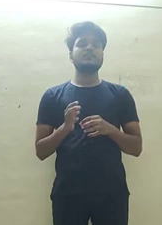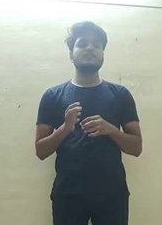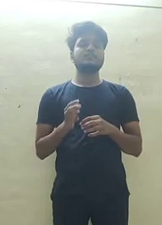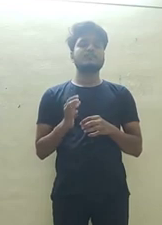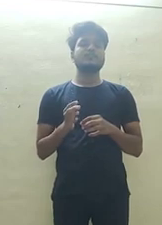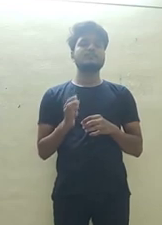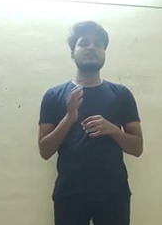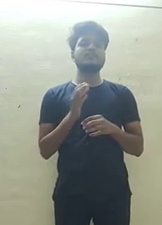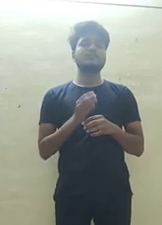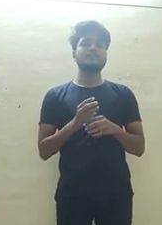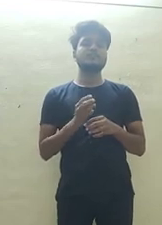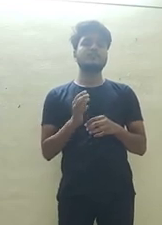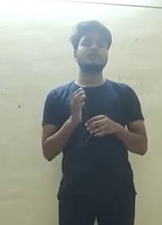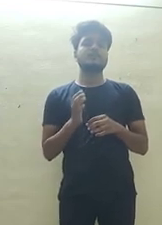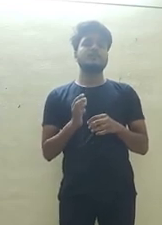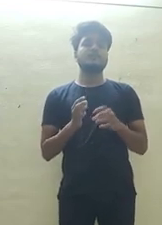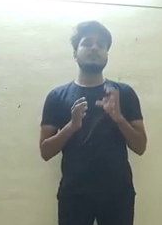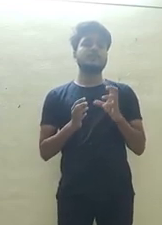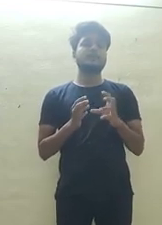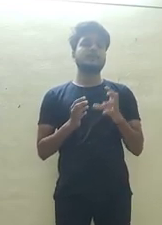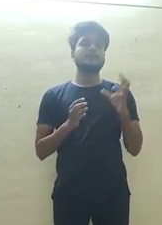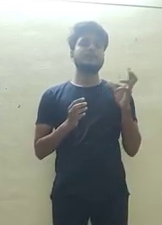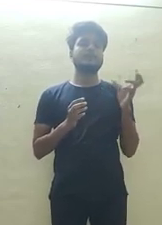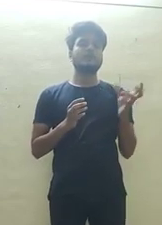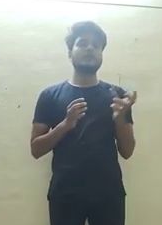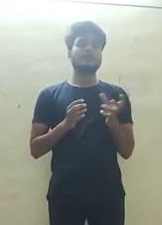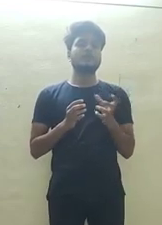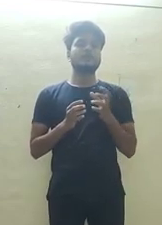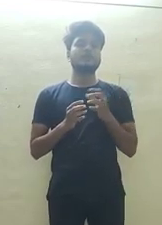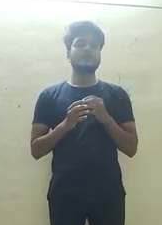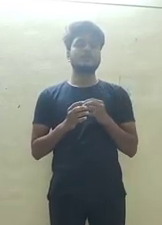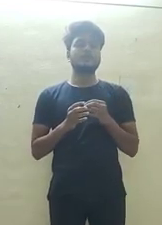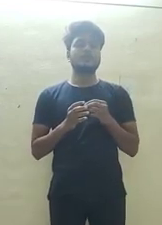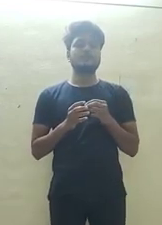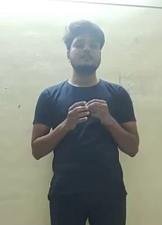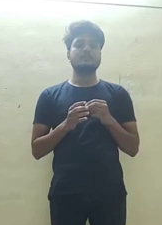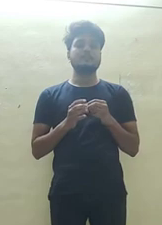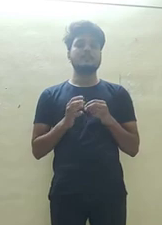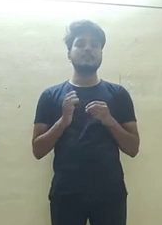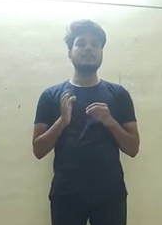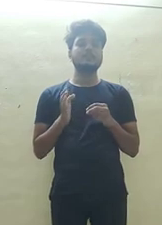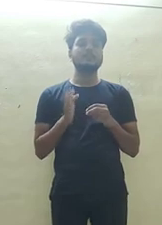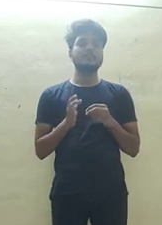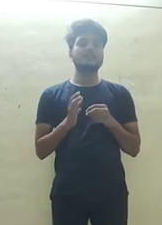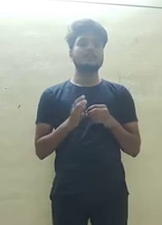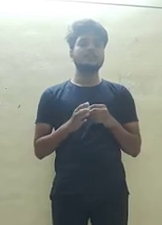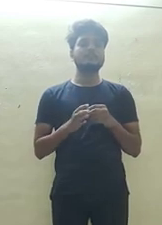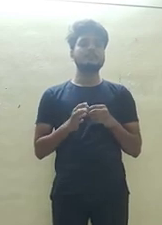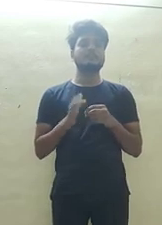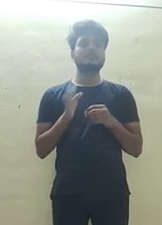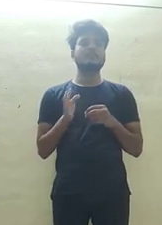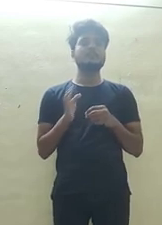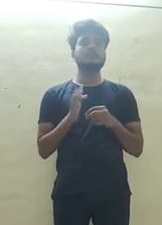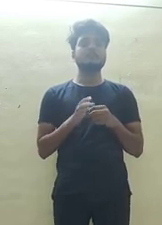structures are used extensively in practically all areas of computer science, including computer graphics, operating